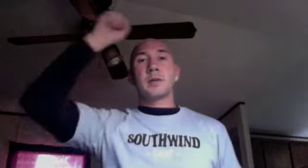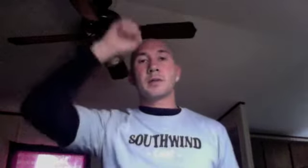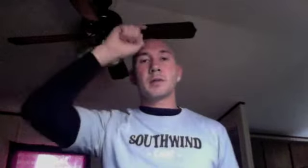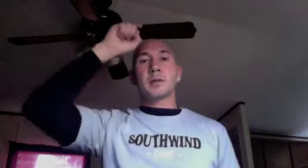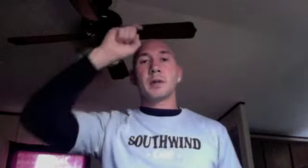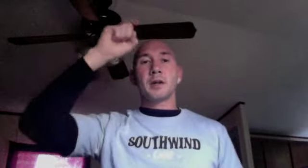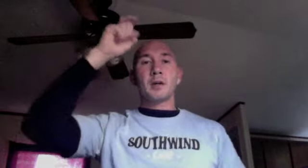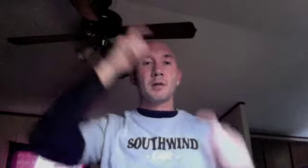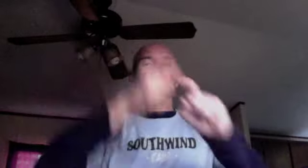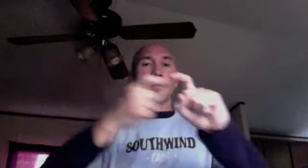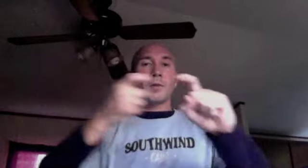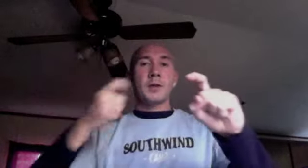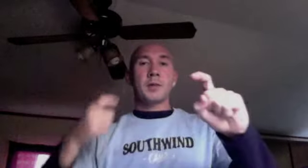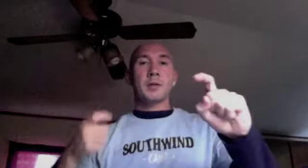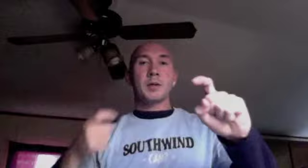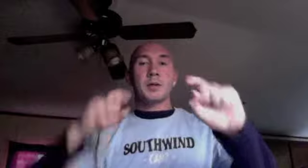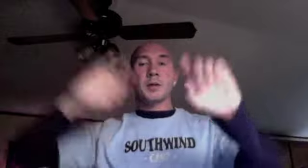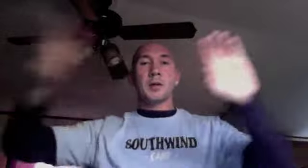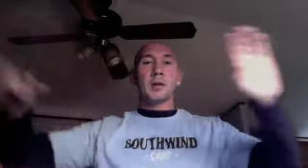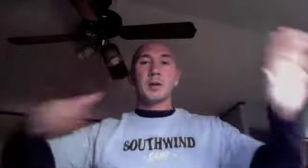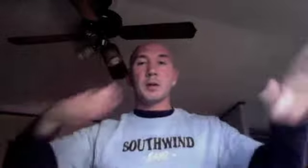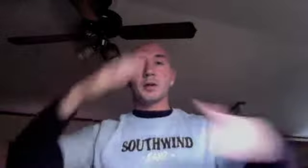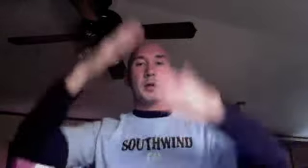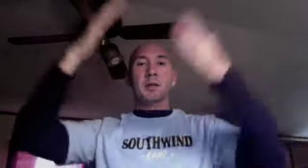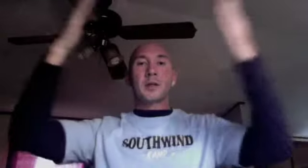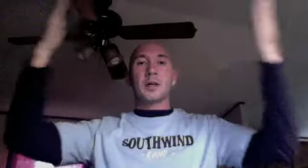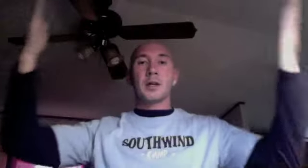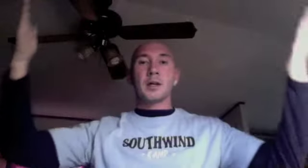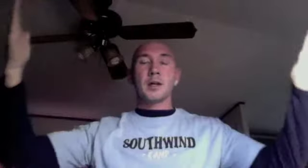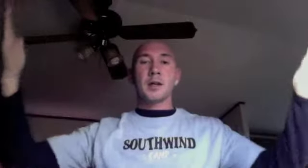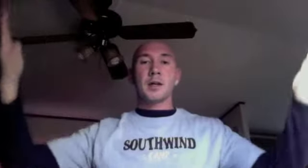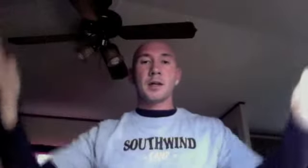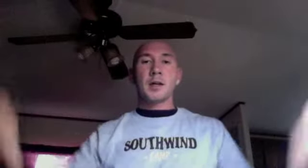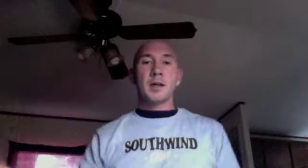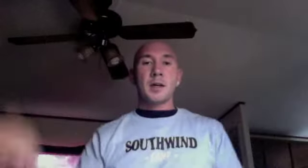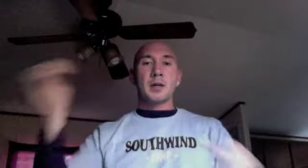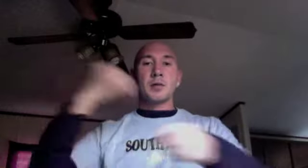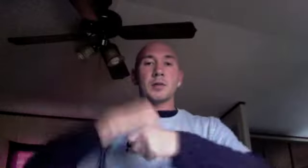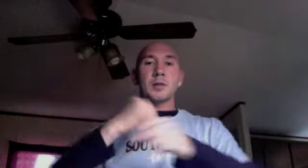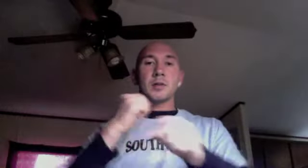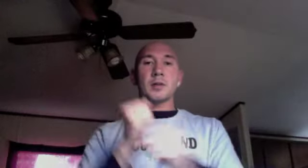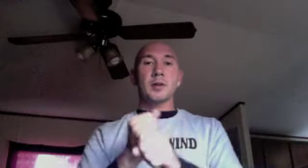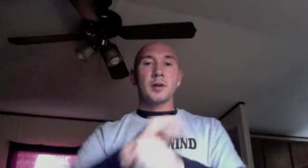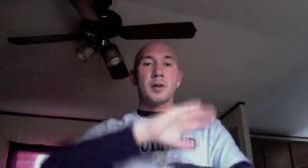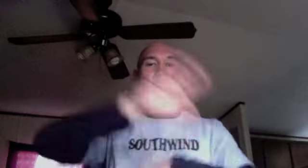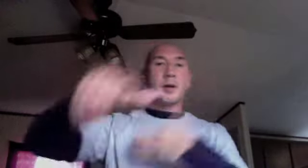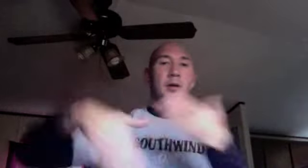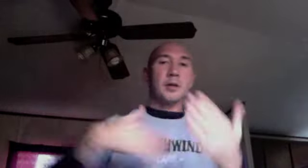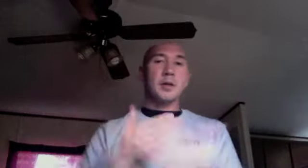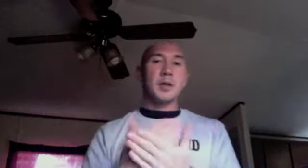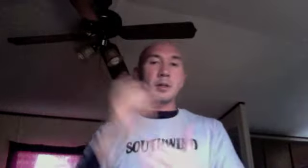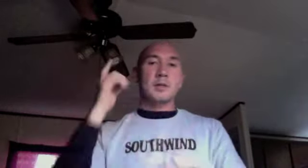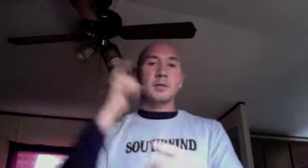wisdom from on high, and order all things